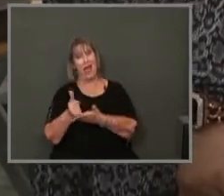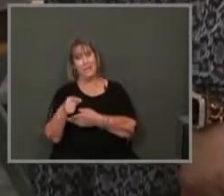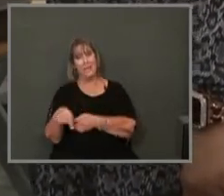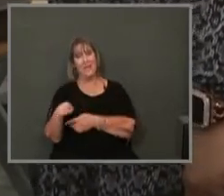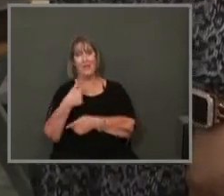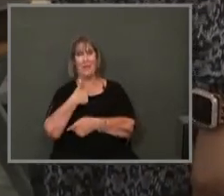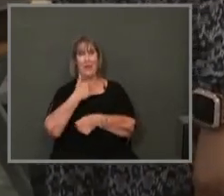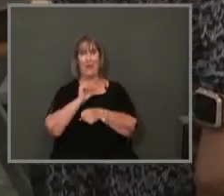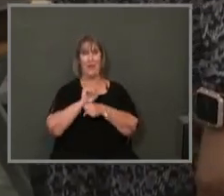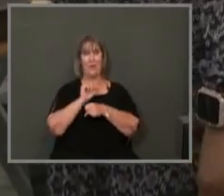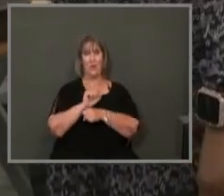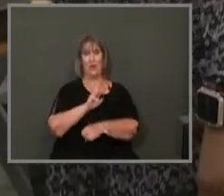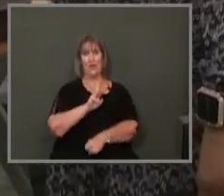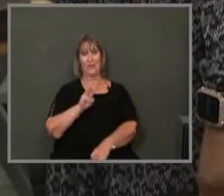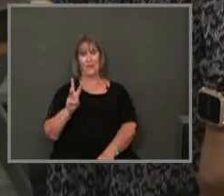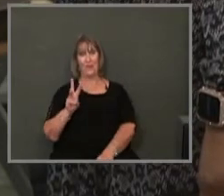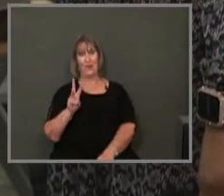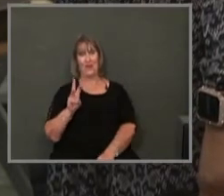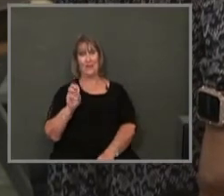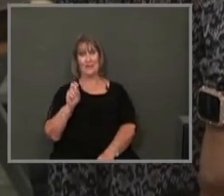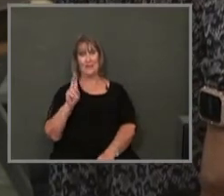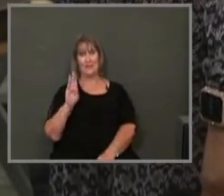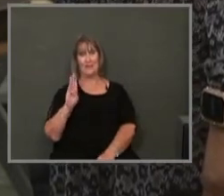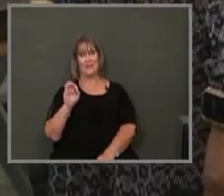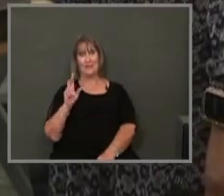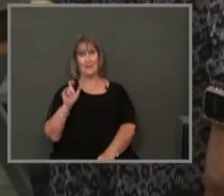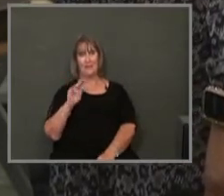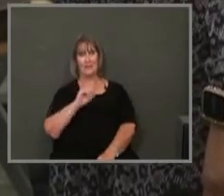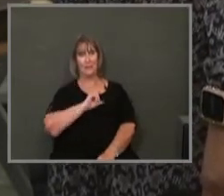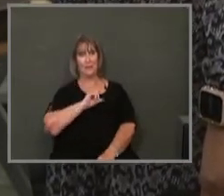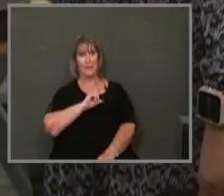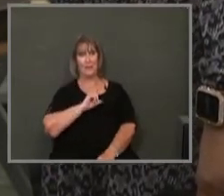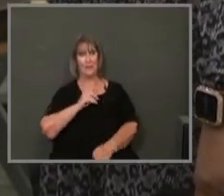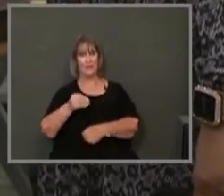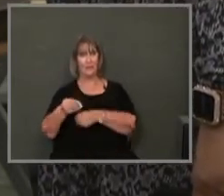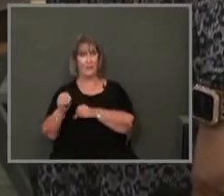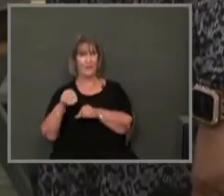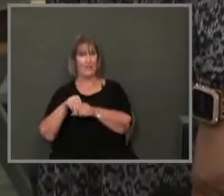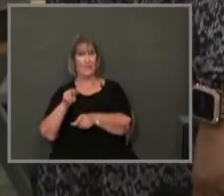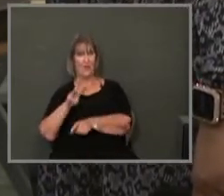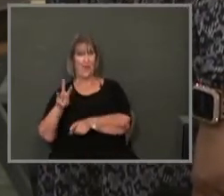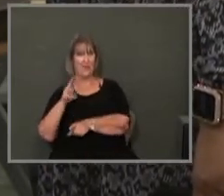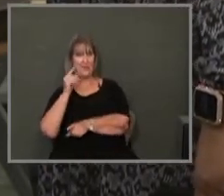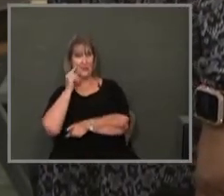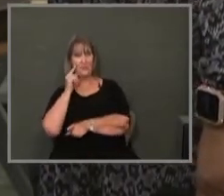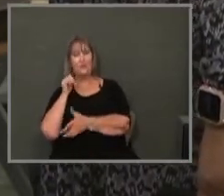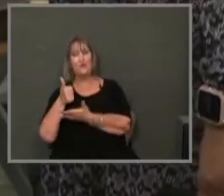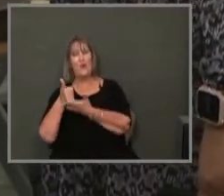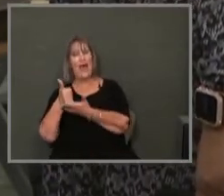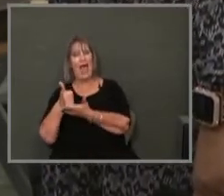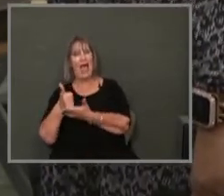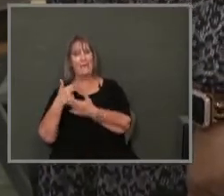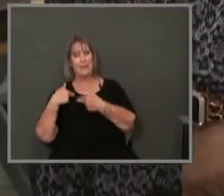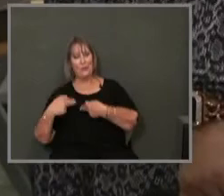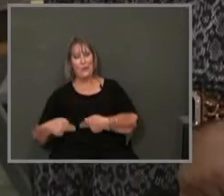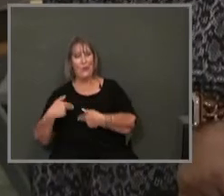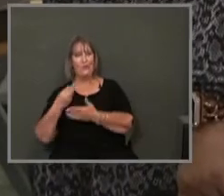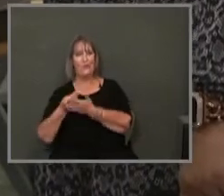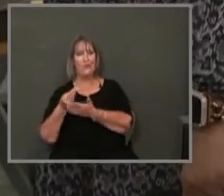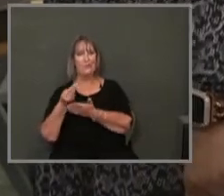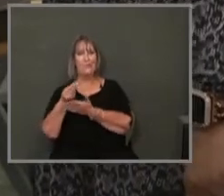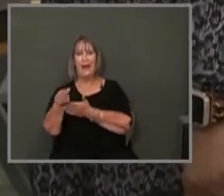West Substation that entire time, and to help them with their uniforms, to buy a flashlight,